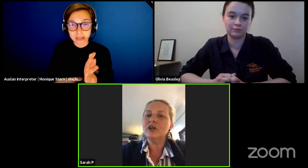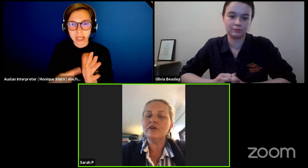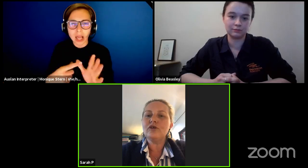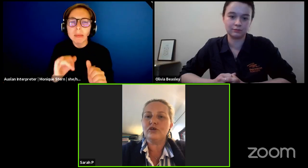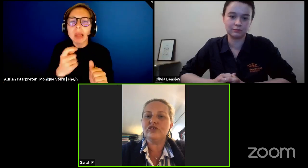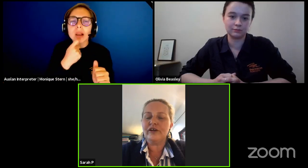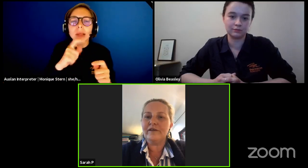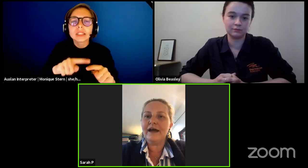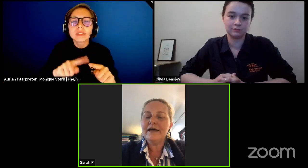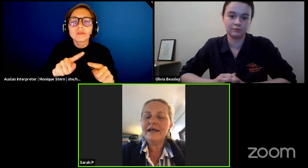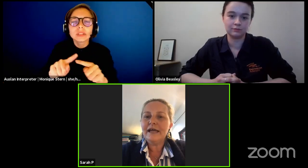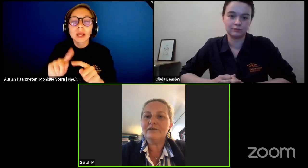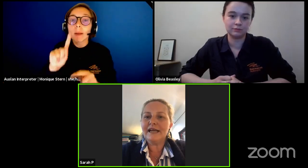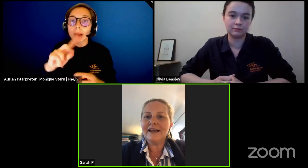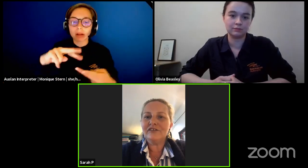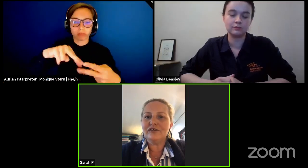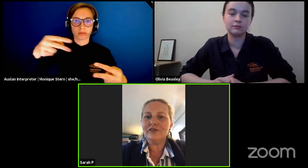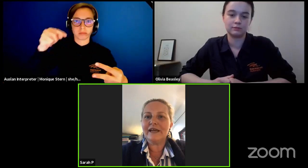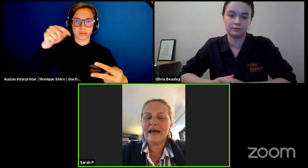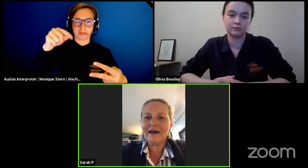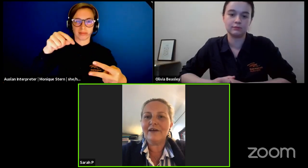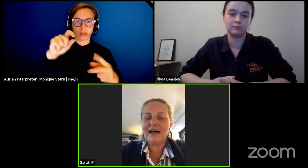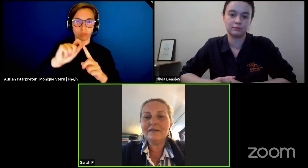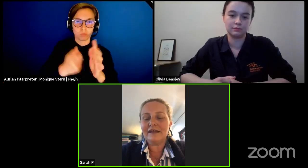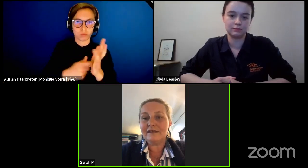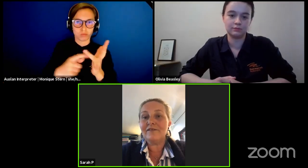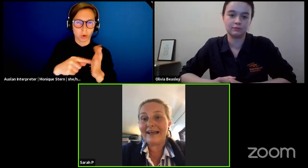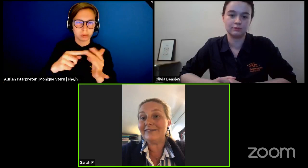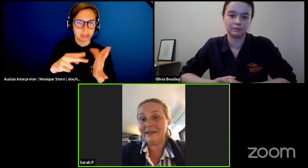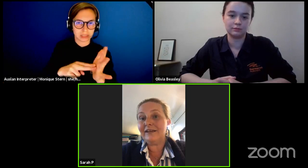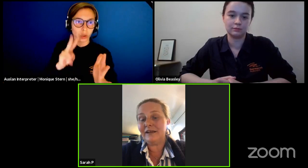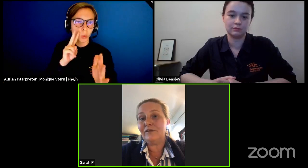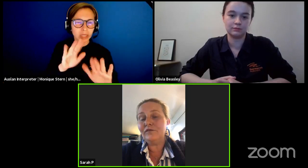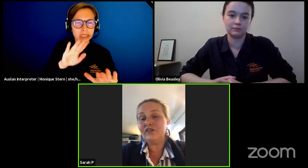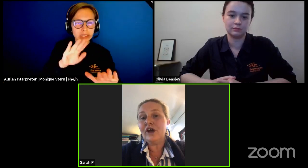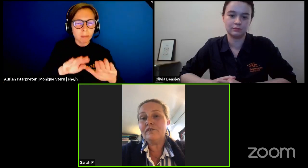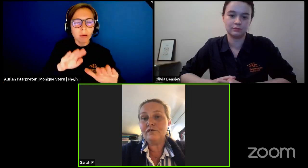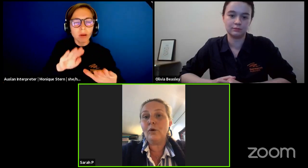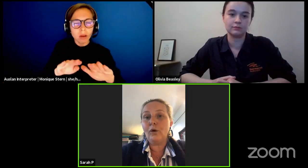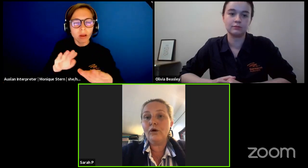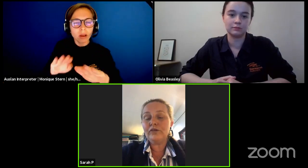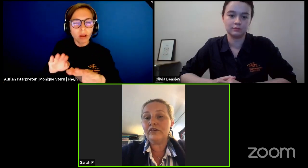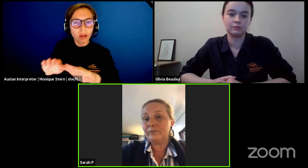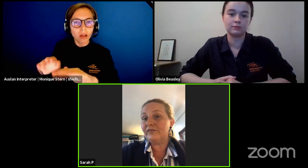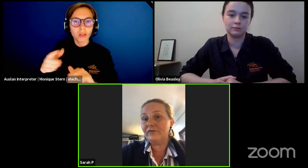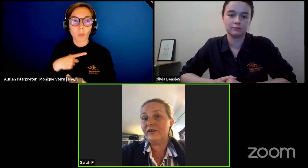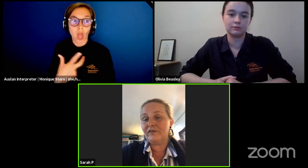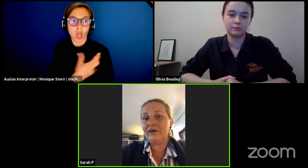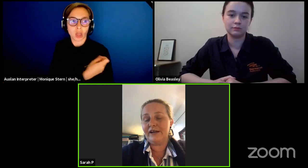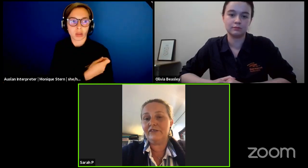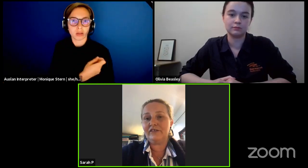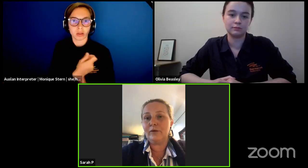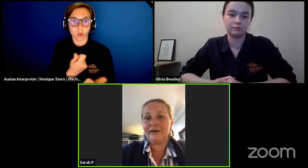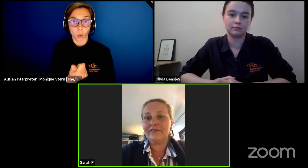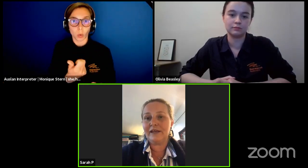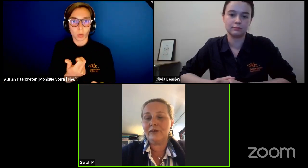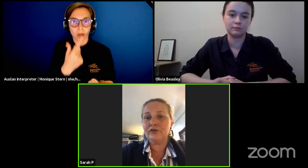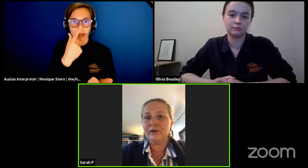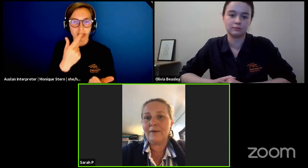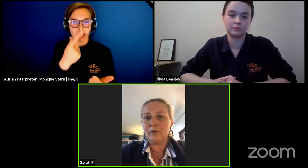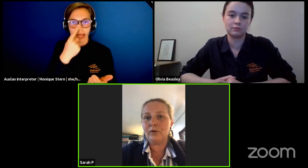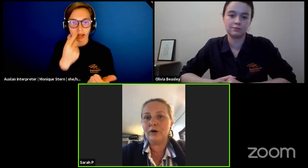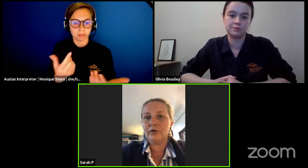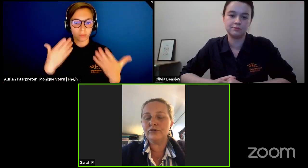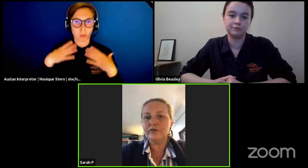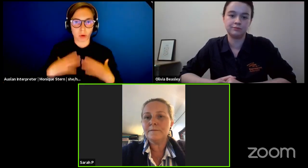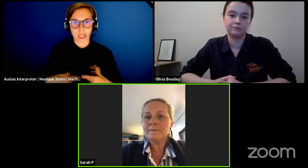get a lot of crossover in regards to the cover that the vaccine gives for the specific variants that we're seeing